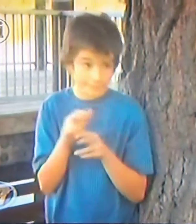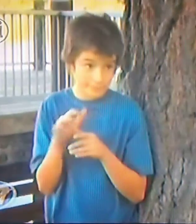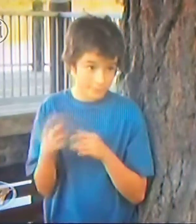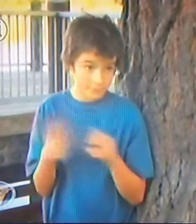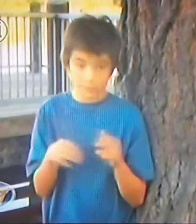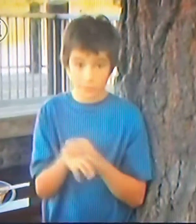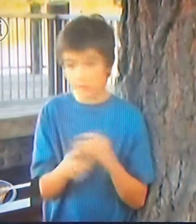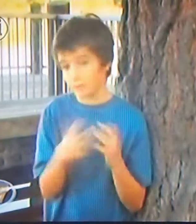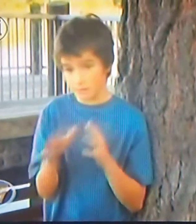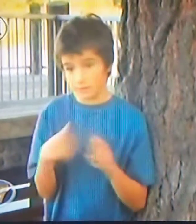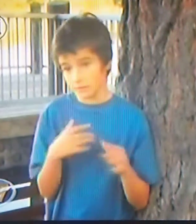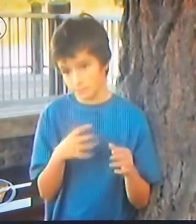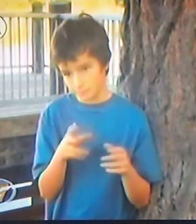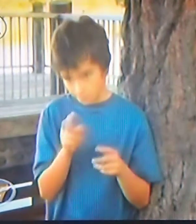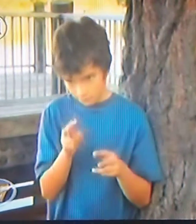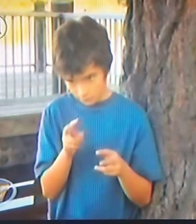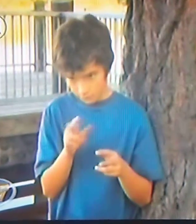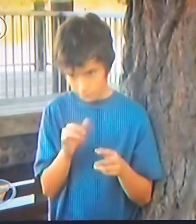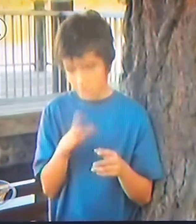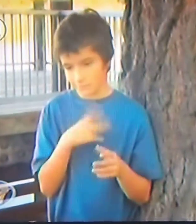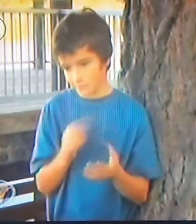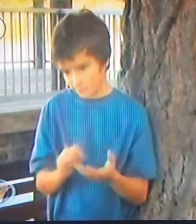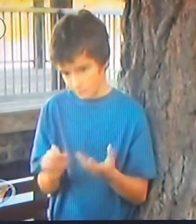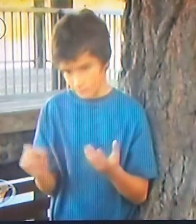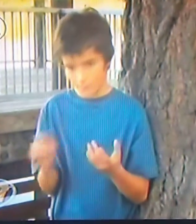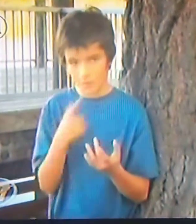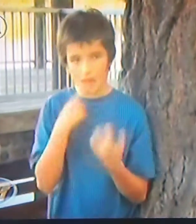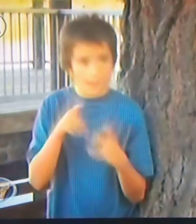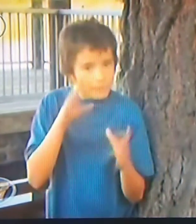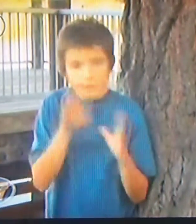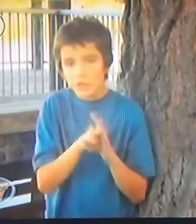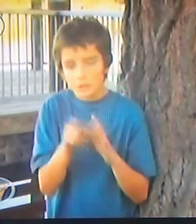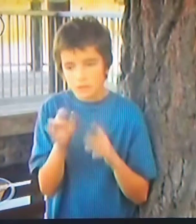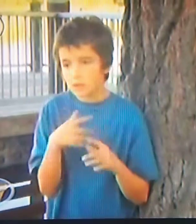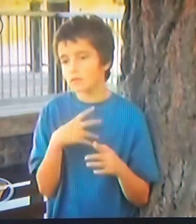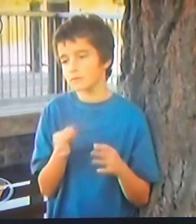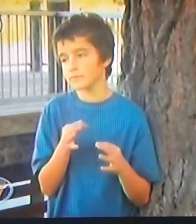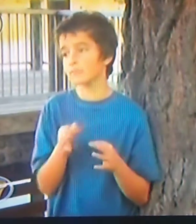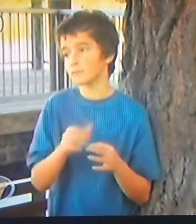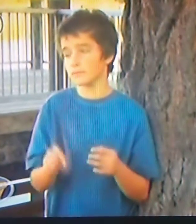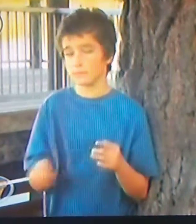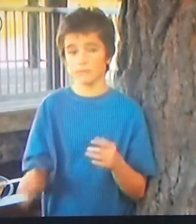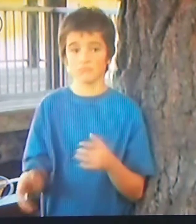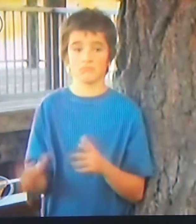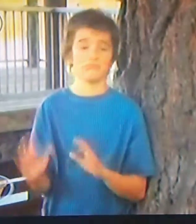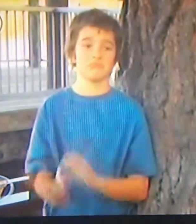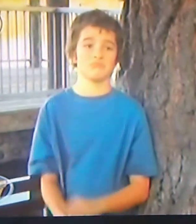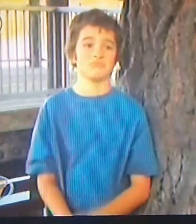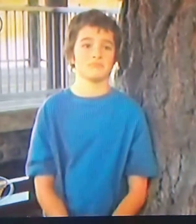and get the information. I write it down and get some pictures. Then I'm done.